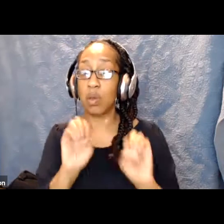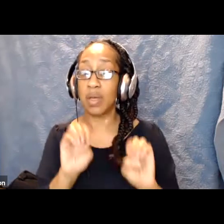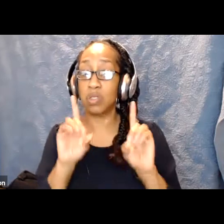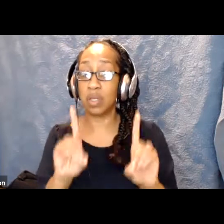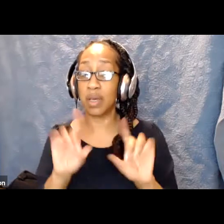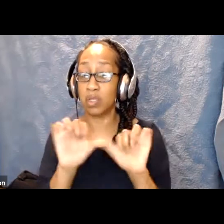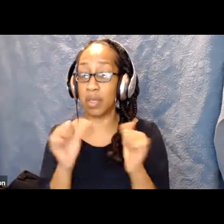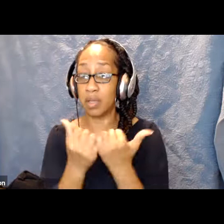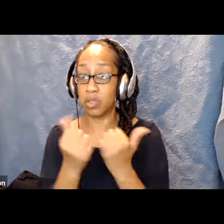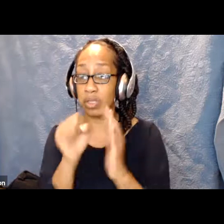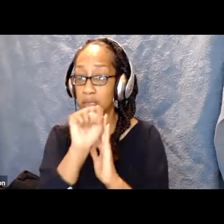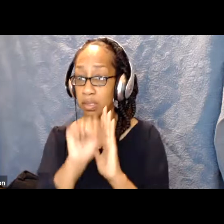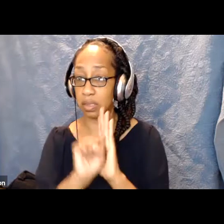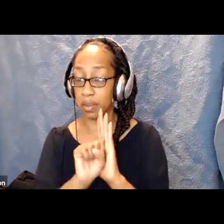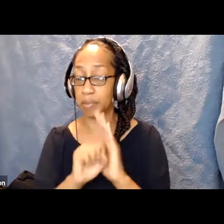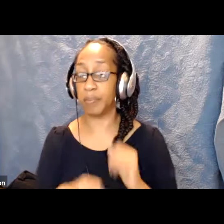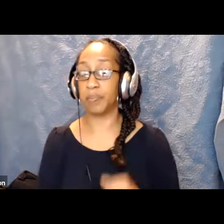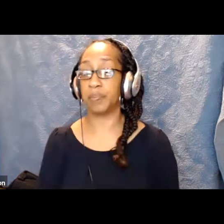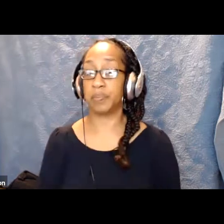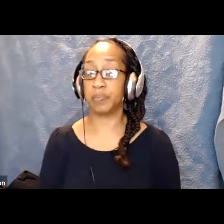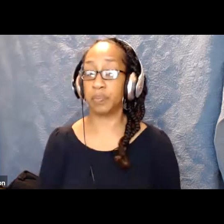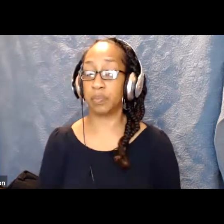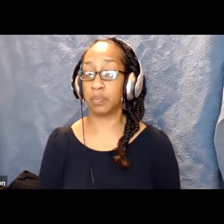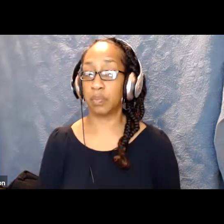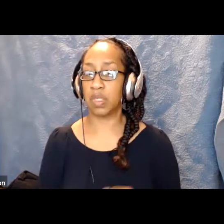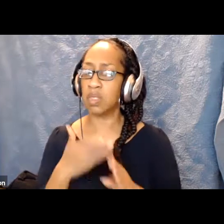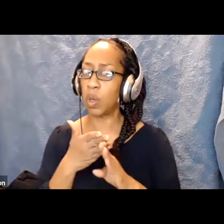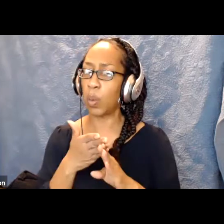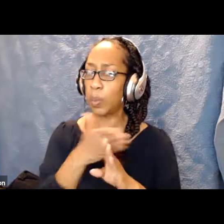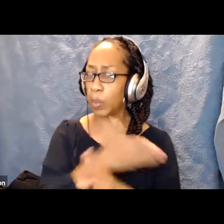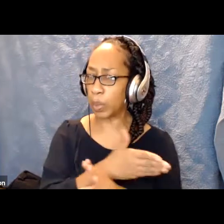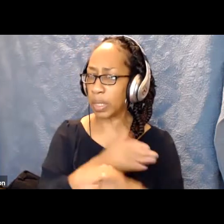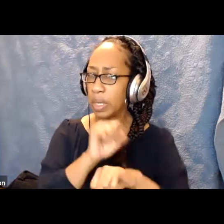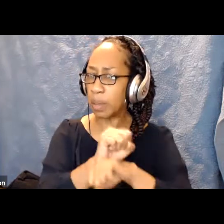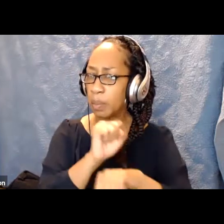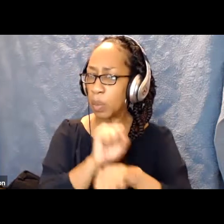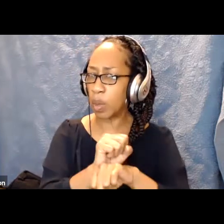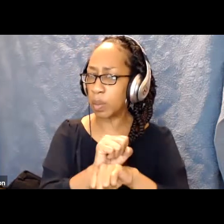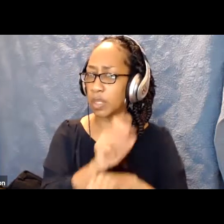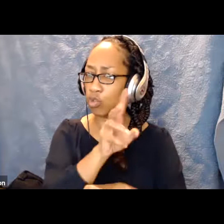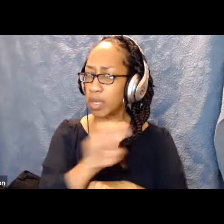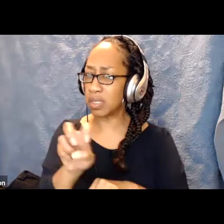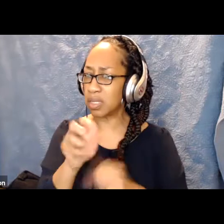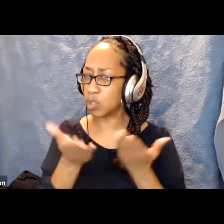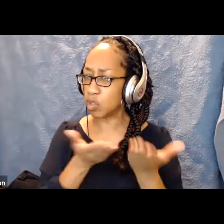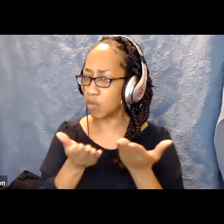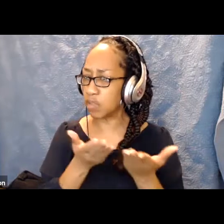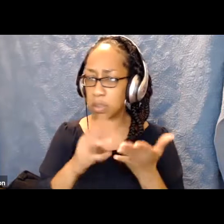states. So what are pre-employment transition services? Well, those